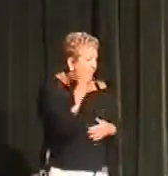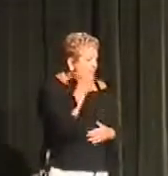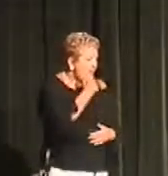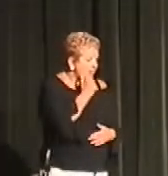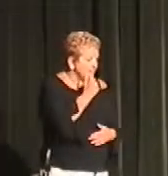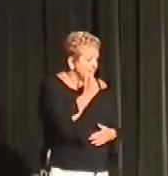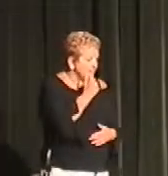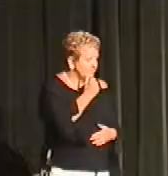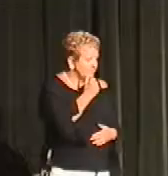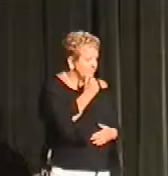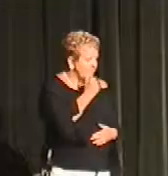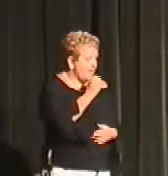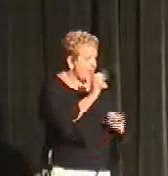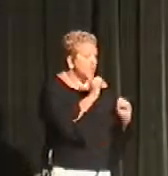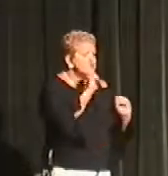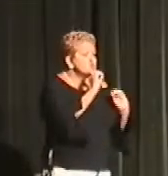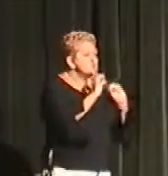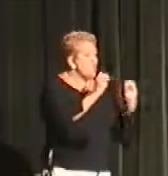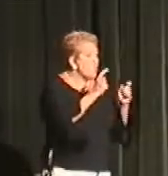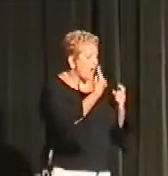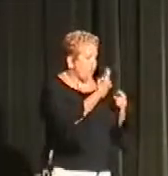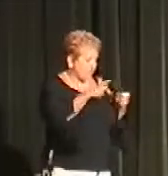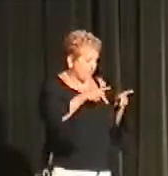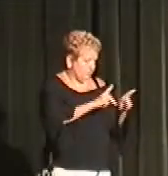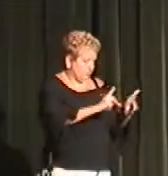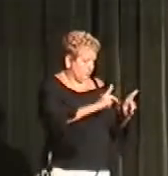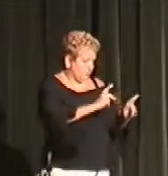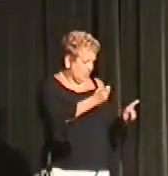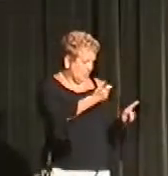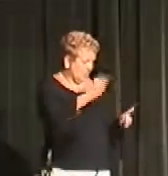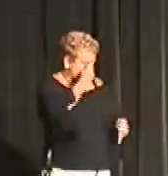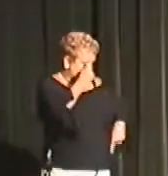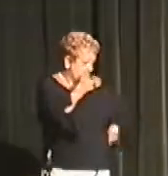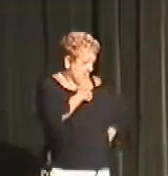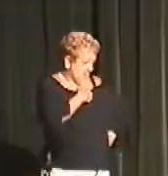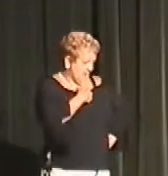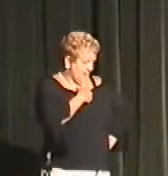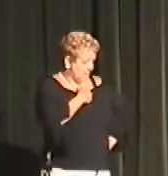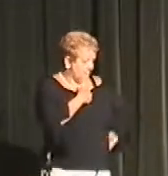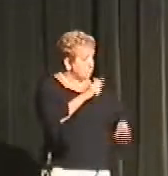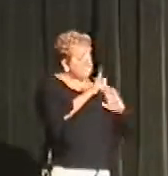they never lit my cigarette. But after I'd been sober a short period of time, I took up smoking cigars and then a pipe.